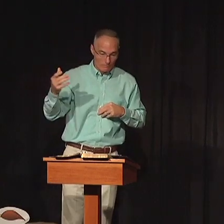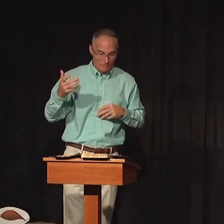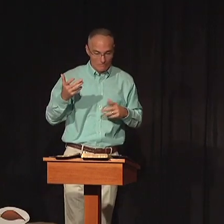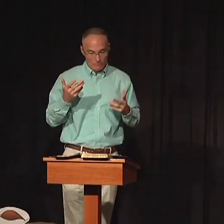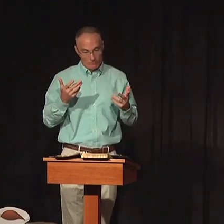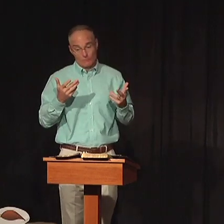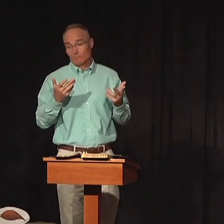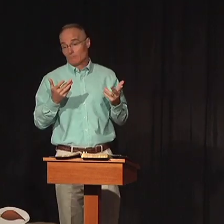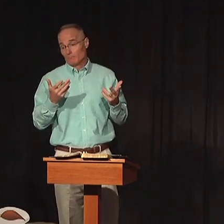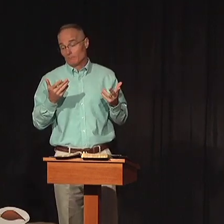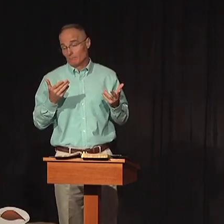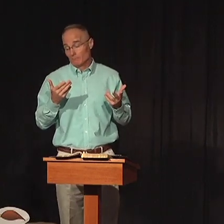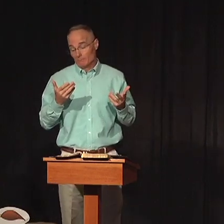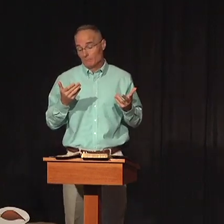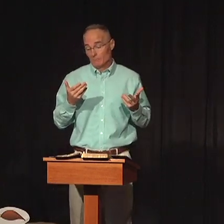leave.